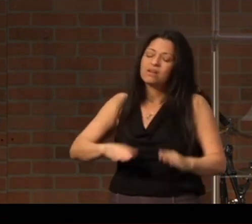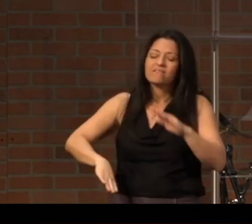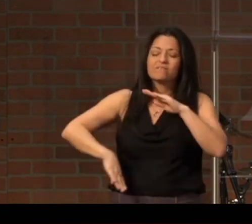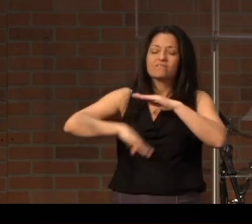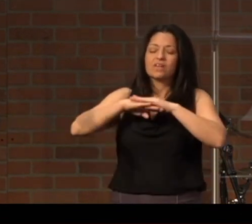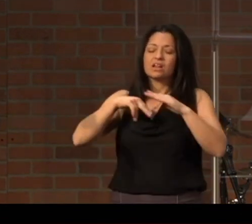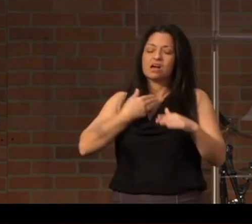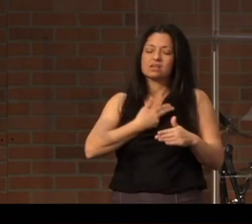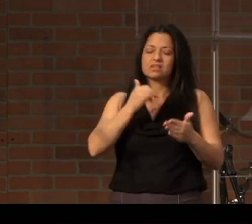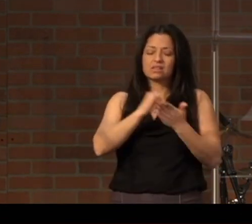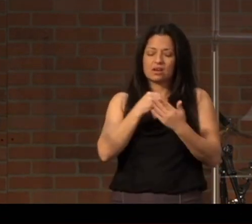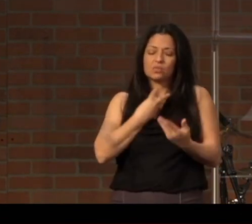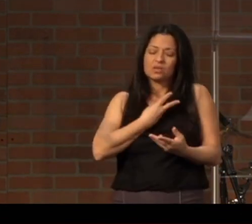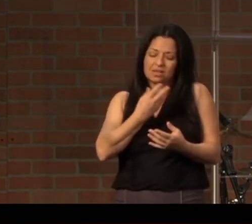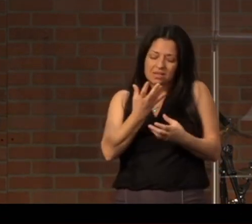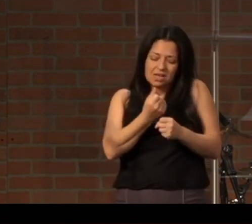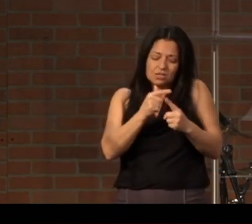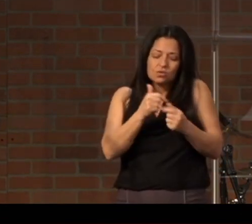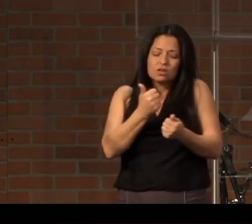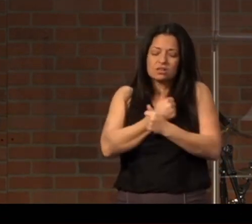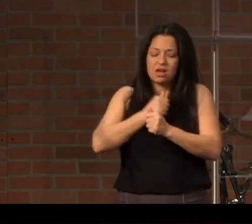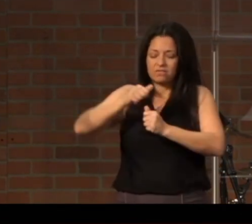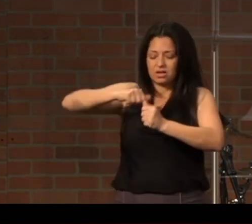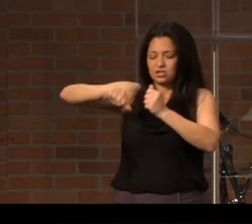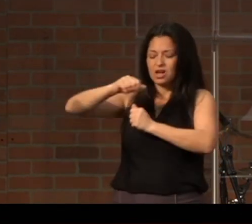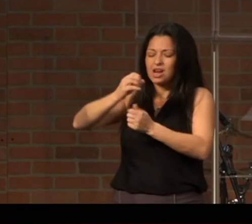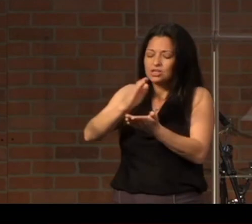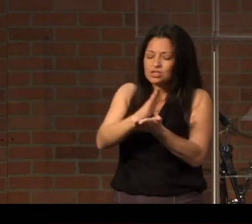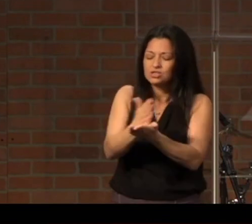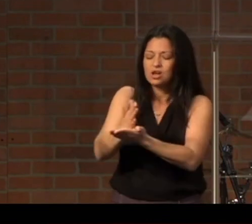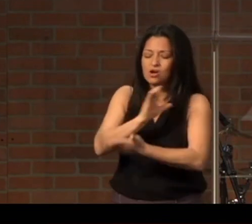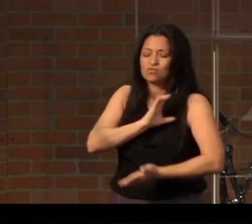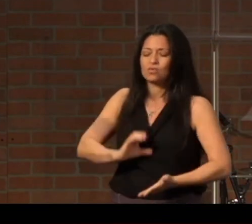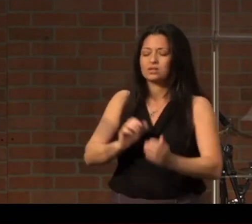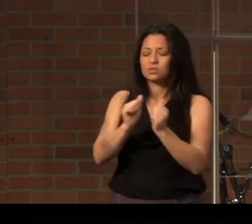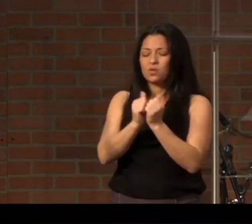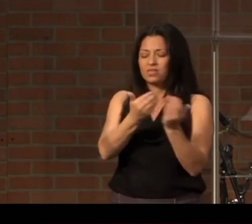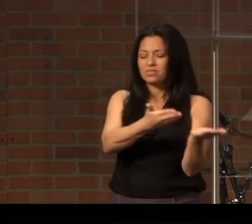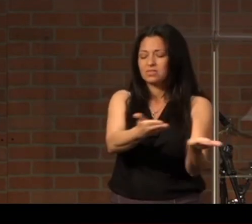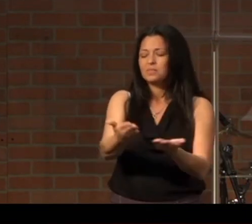to love those around us and share Christ with them. Thank you for this